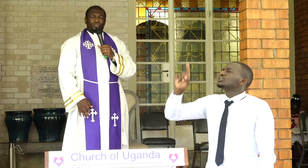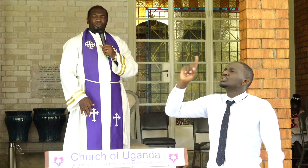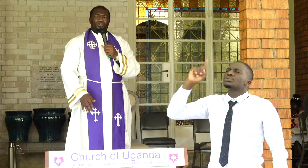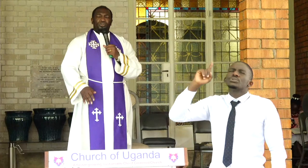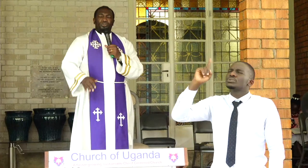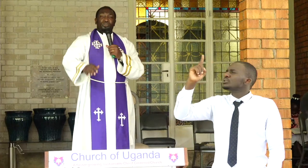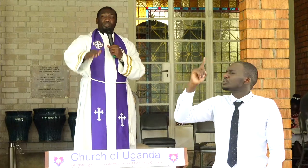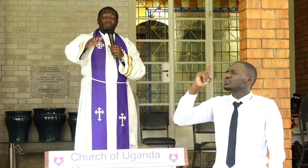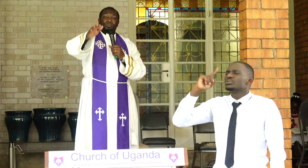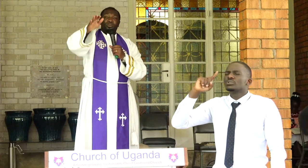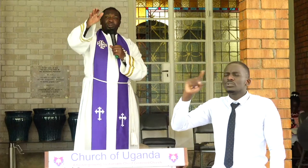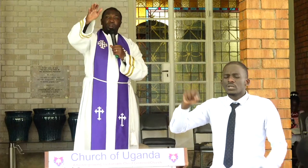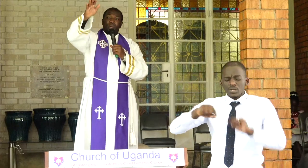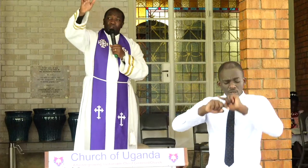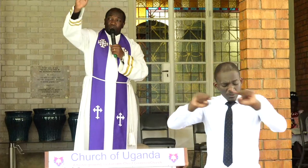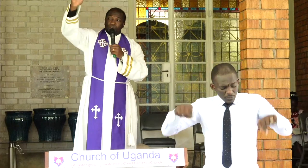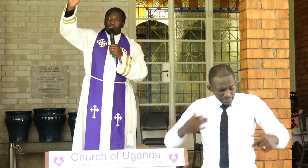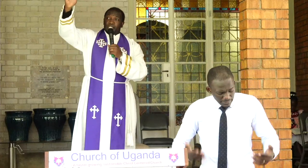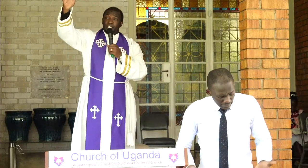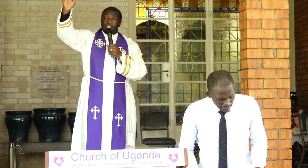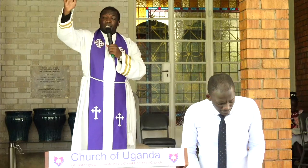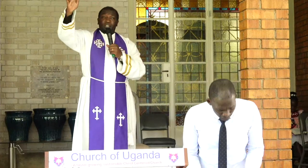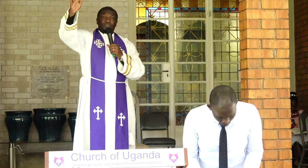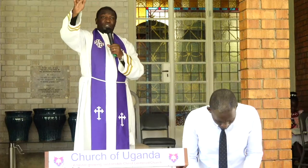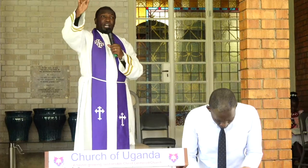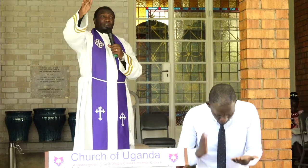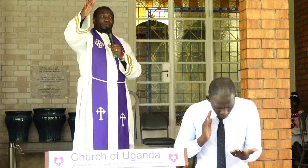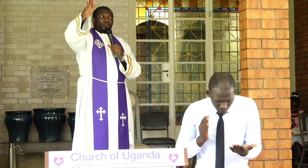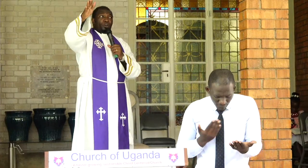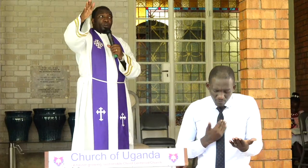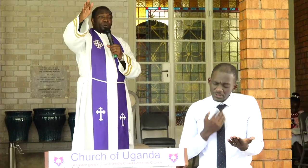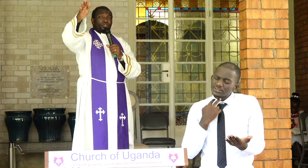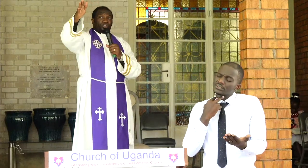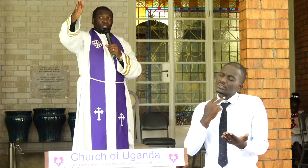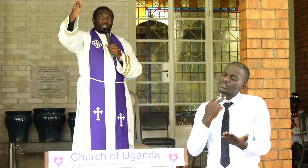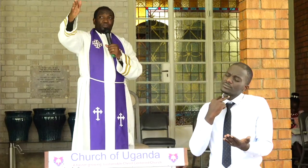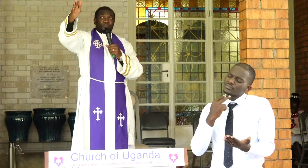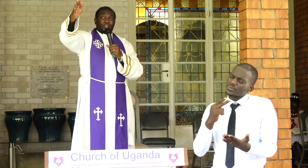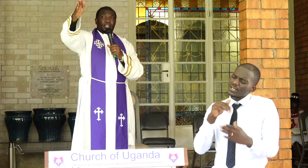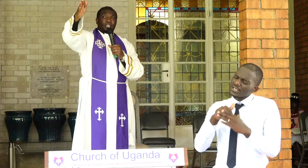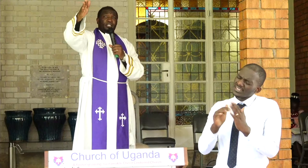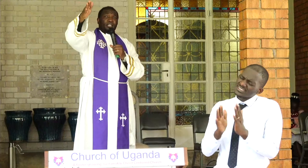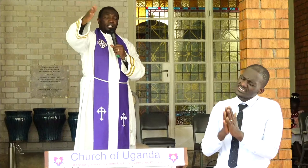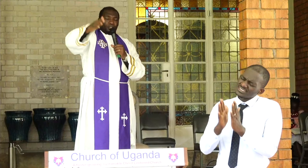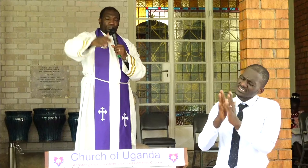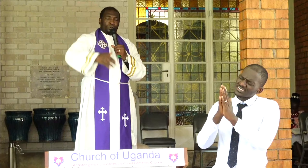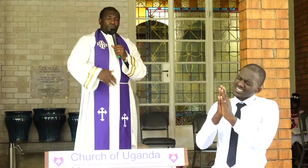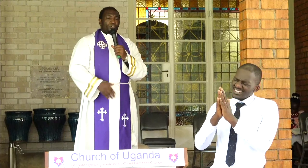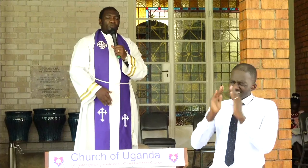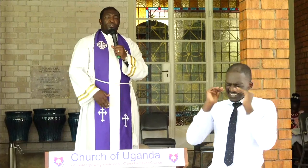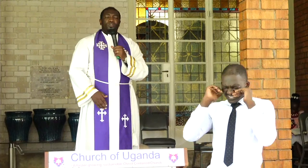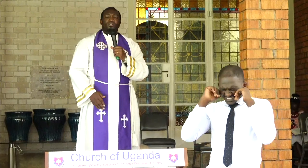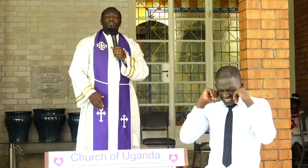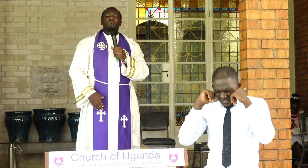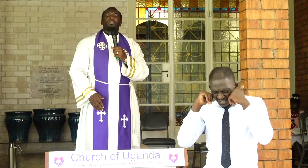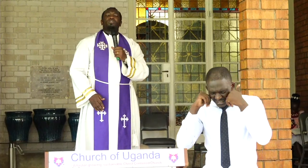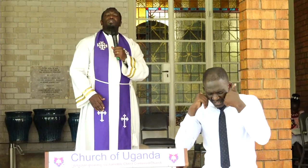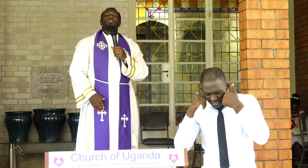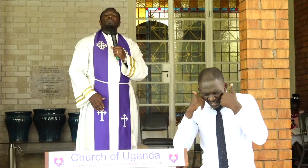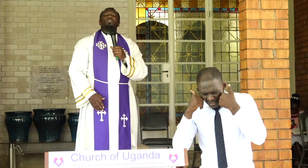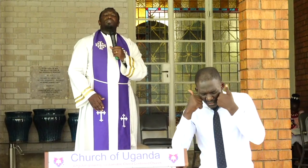unto you we lift our voice in praise. To the